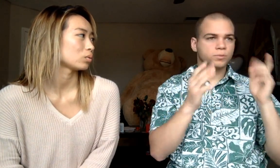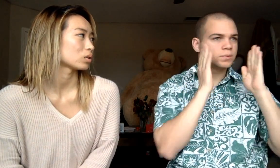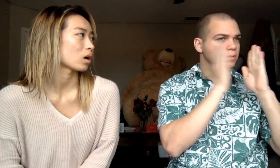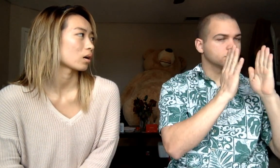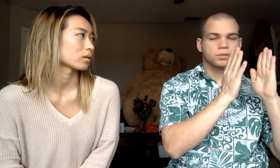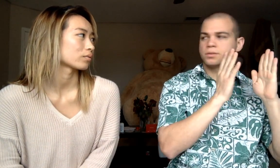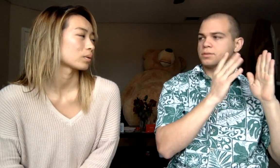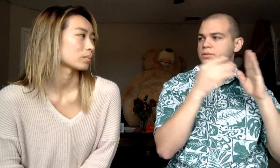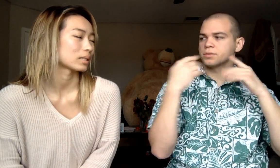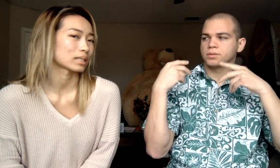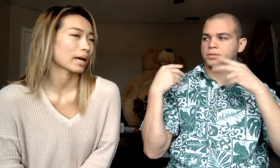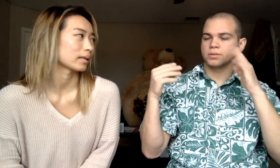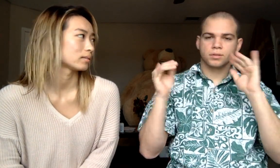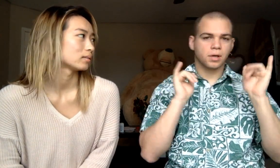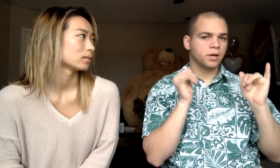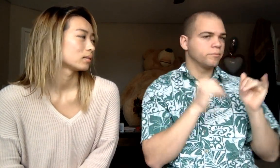talk from the side.